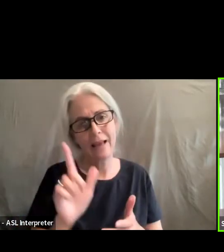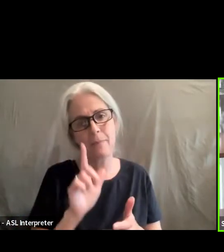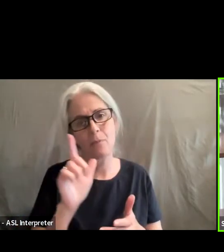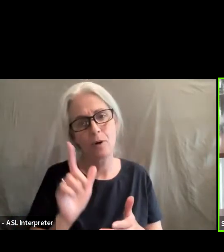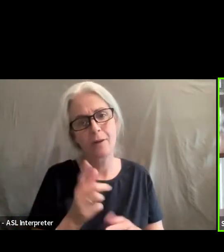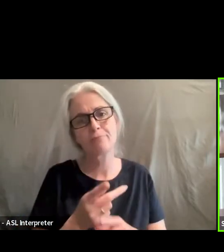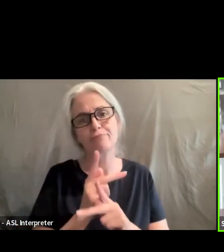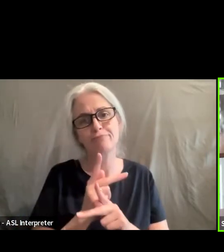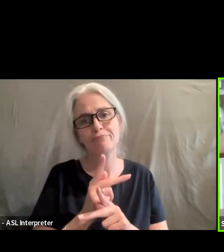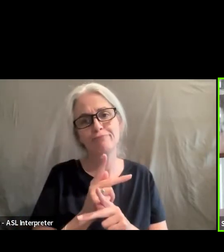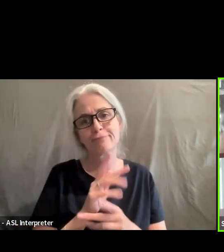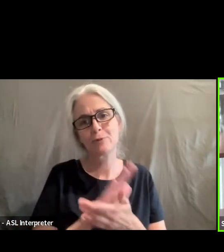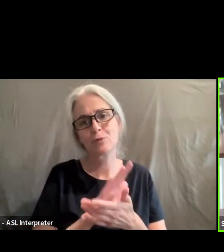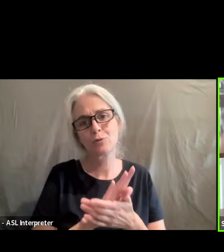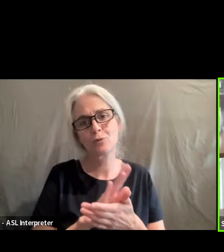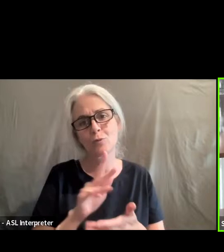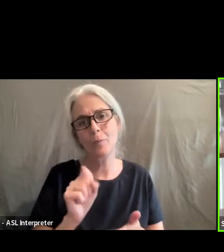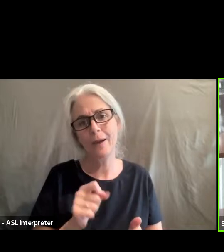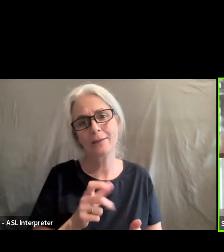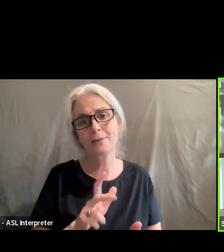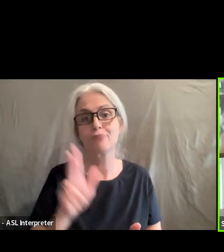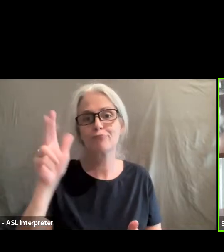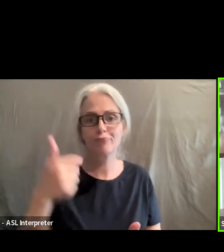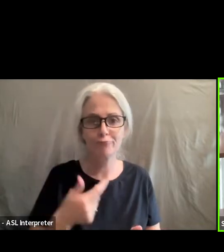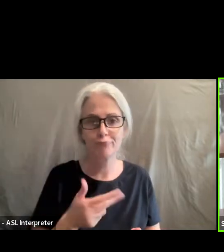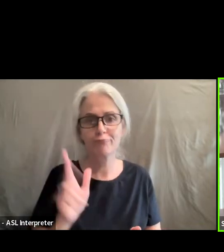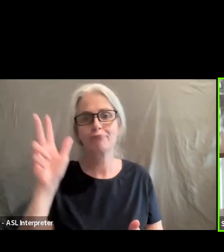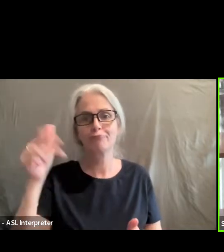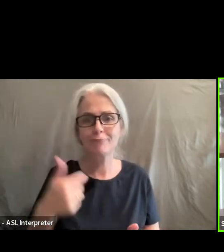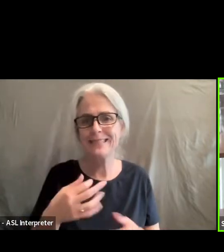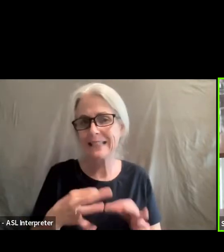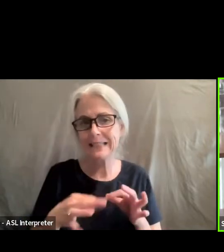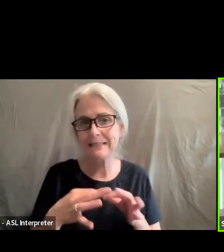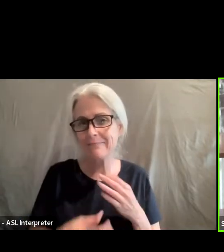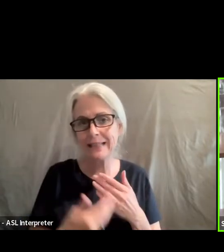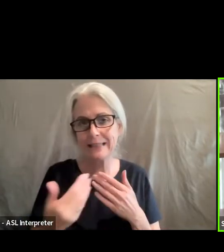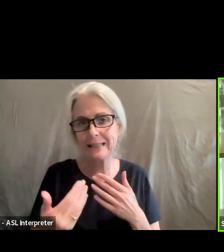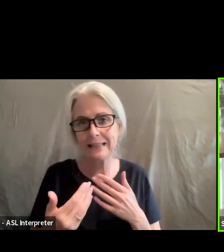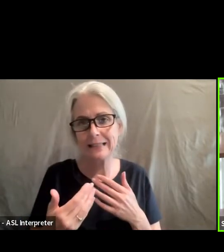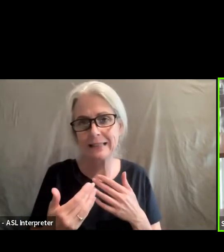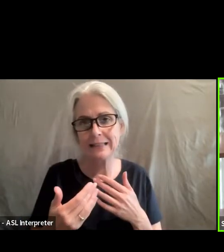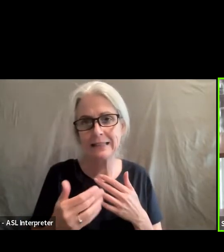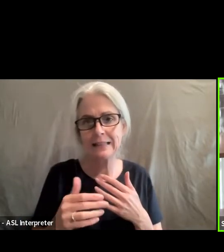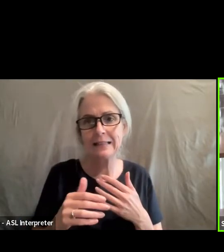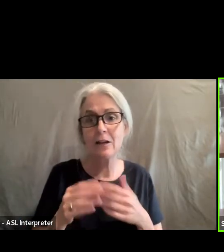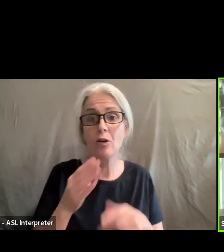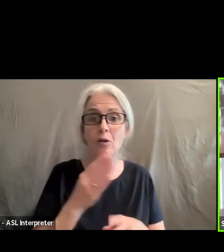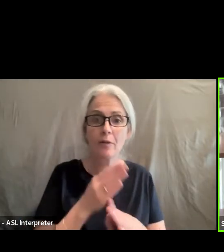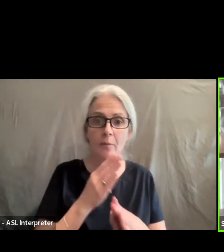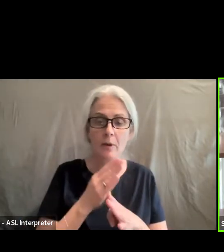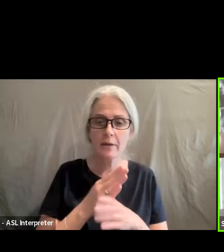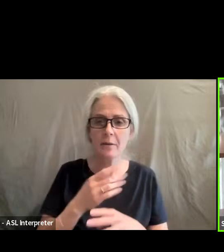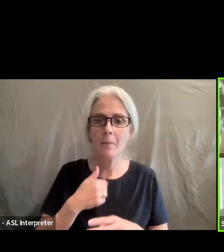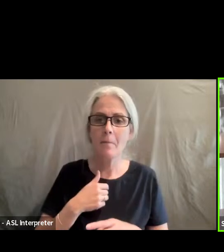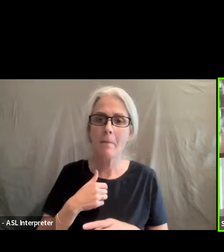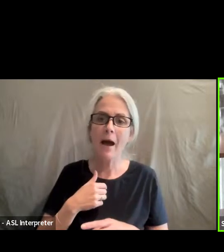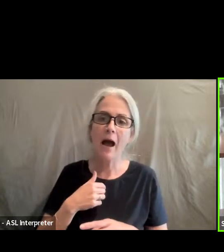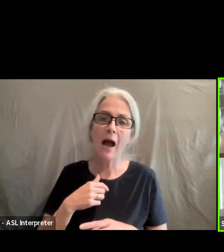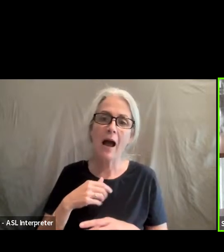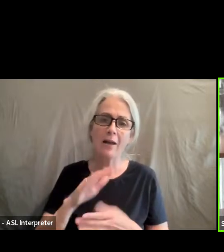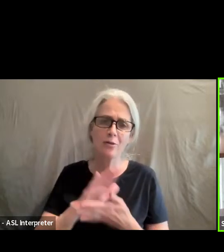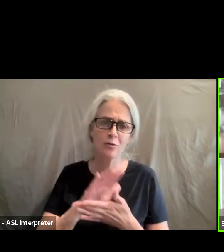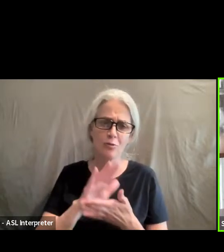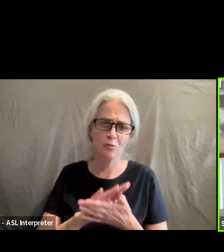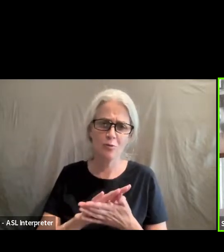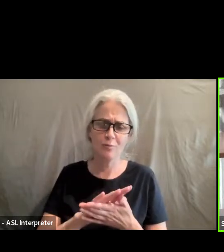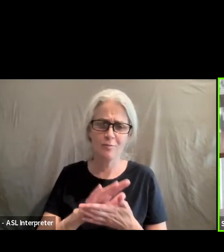all took the school bus, went up the hill and down the hill, and the bus went 30 miles up and 30 miles back to the school. My school was 6 miles from my house.